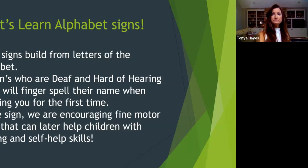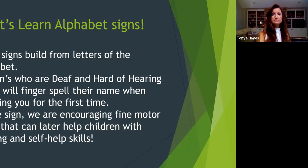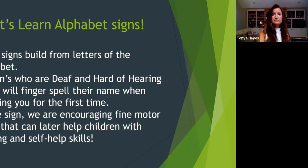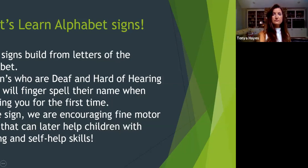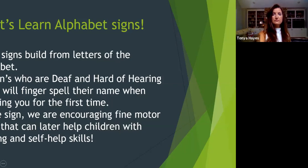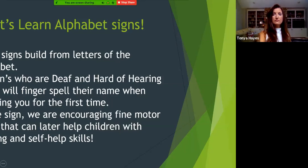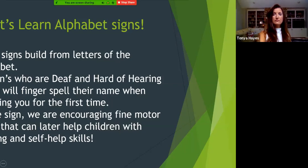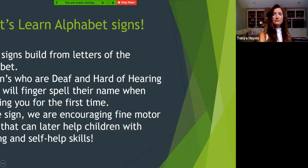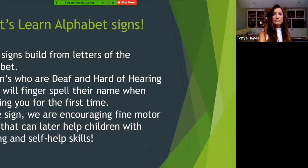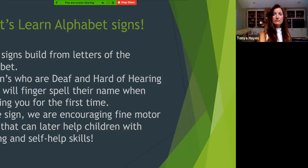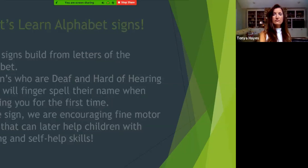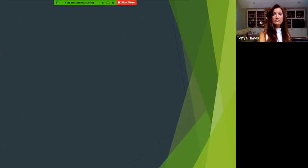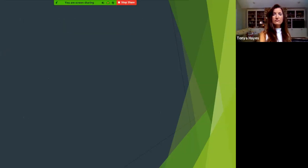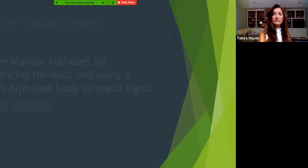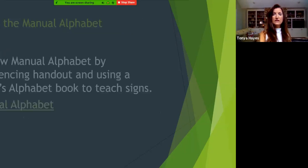Oops.